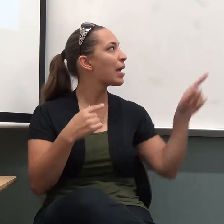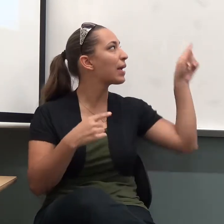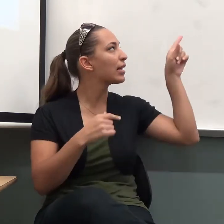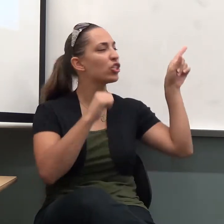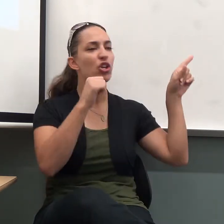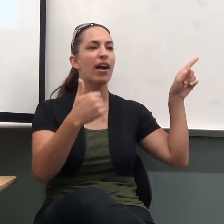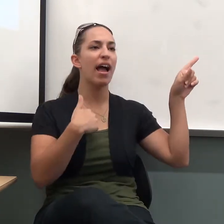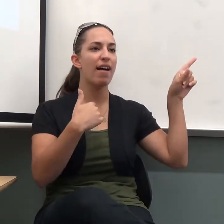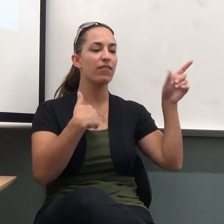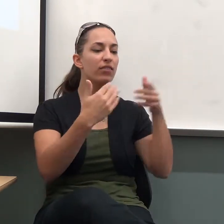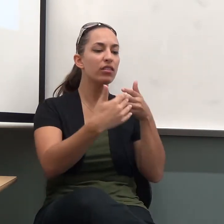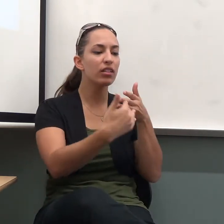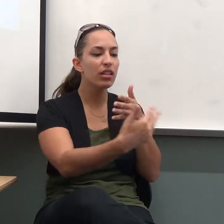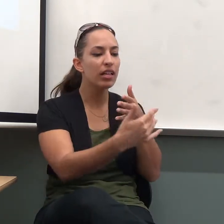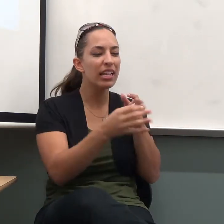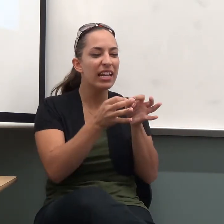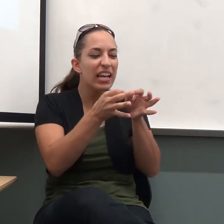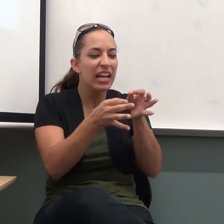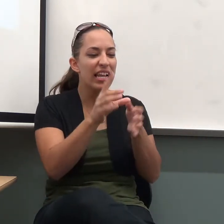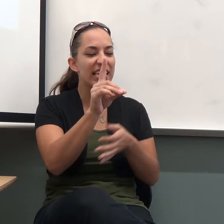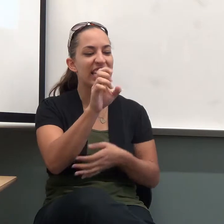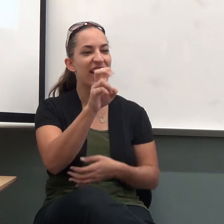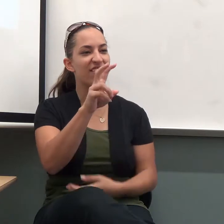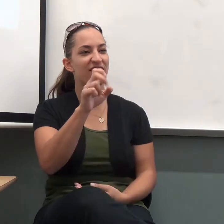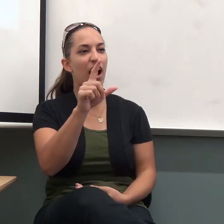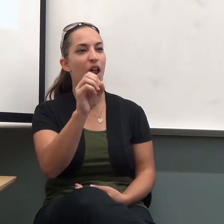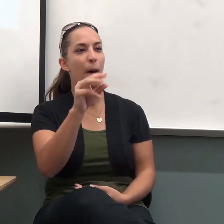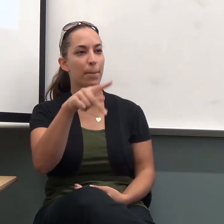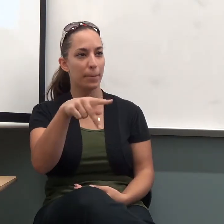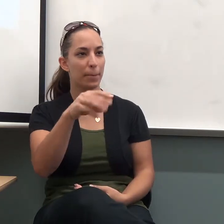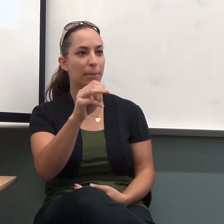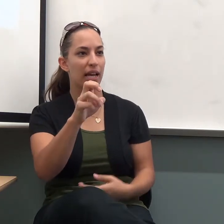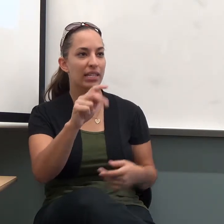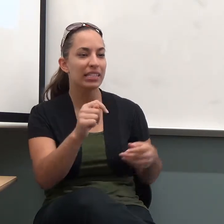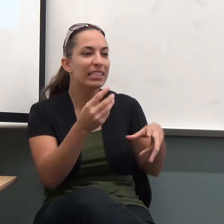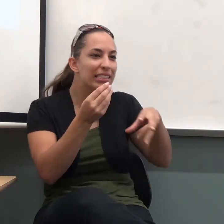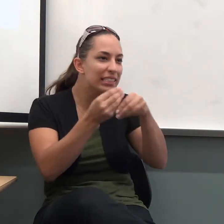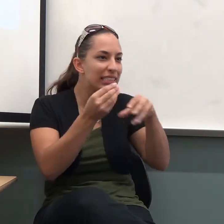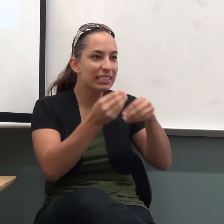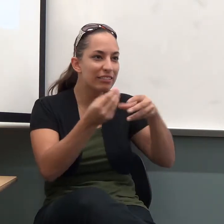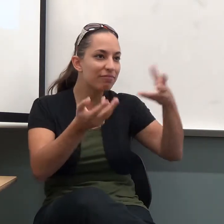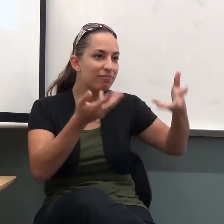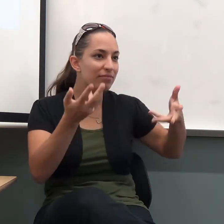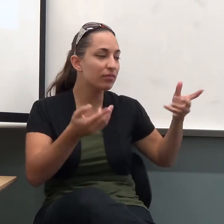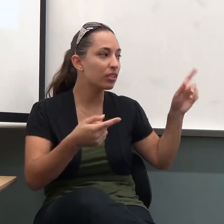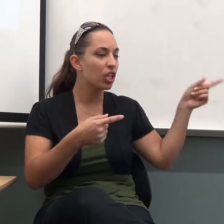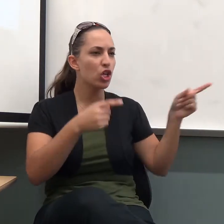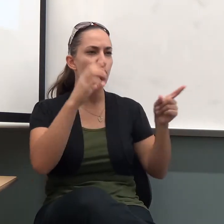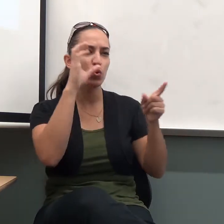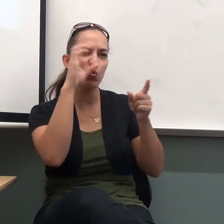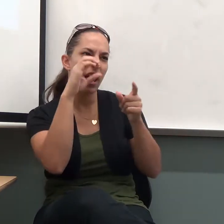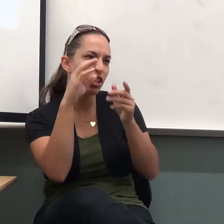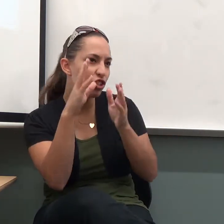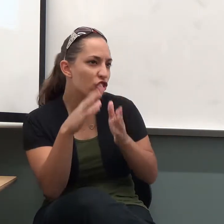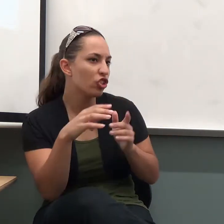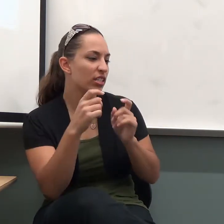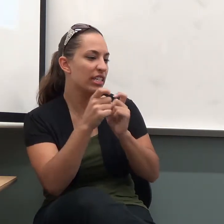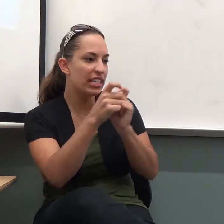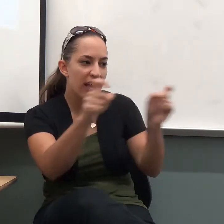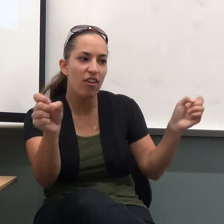of this subject. Strangers give a lot of candy on Halloween, which is bad because why? Do you see what I'm saying? Why is that